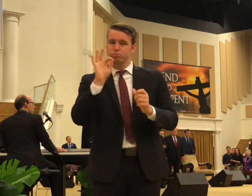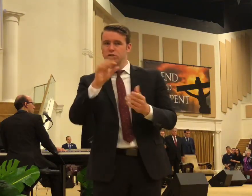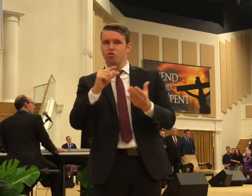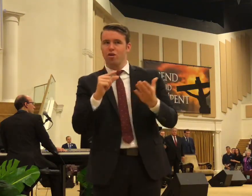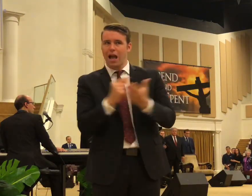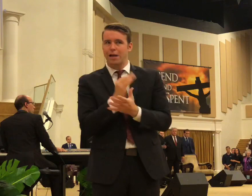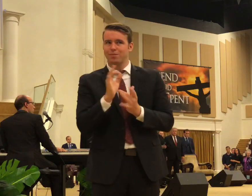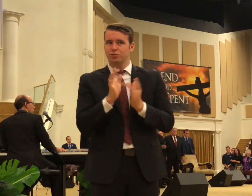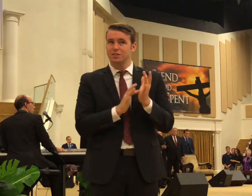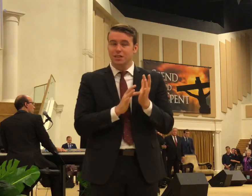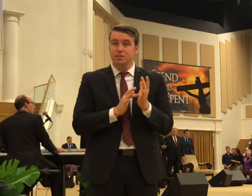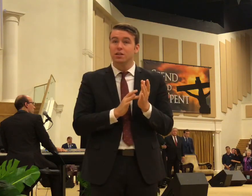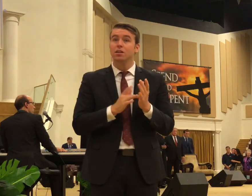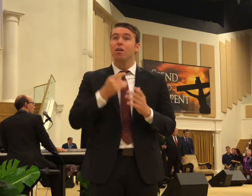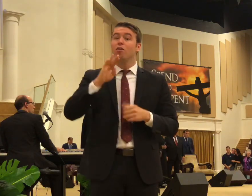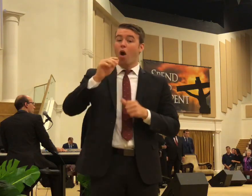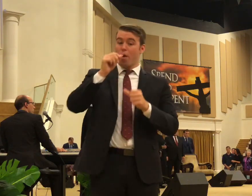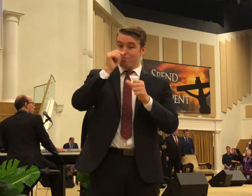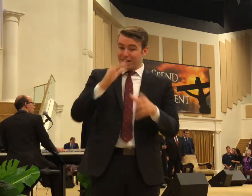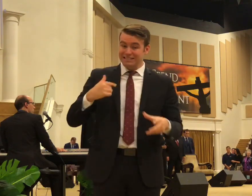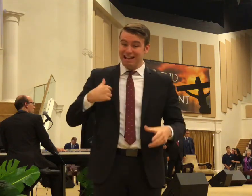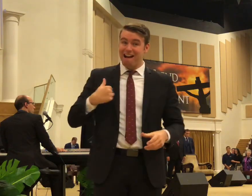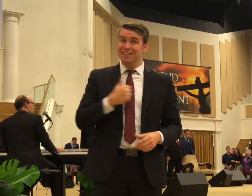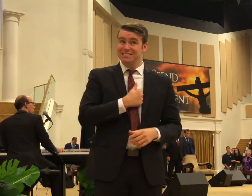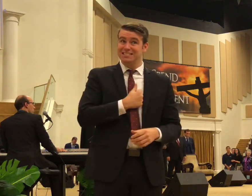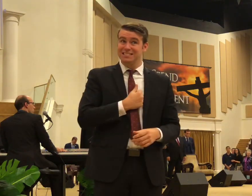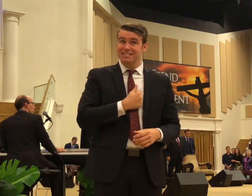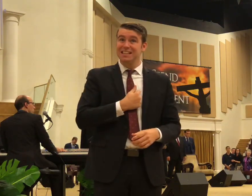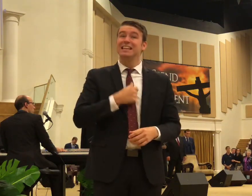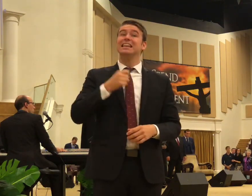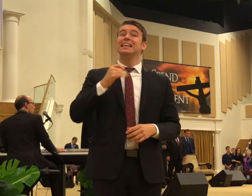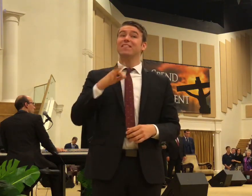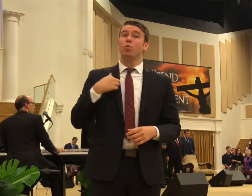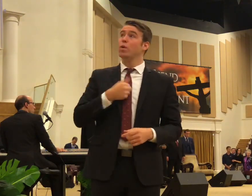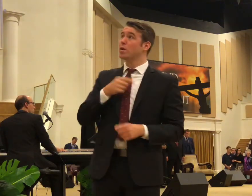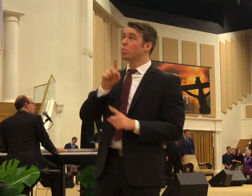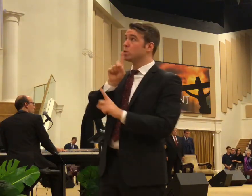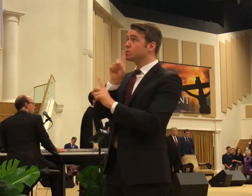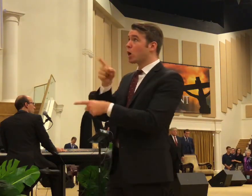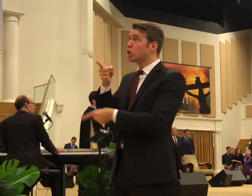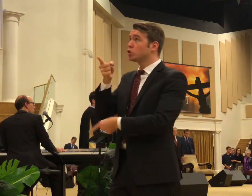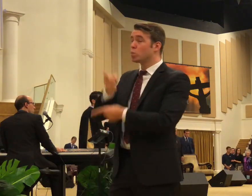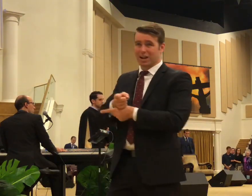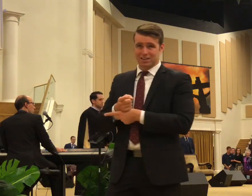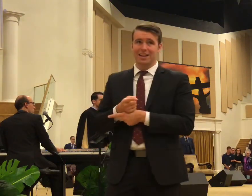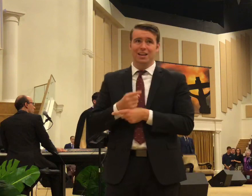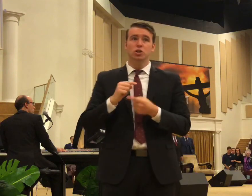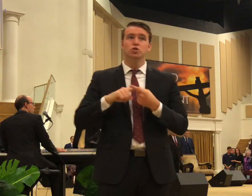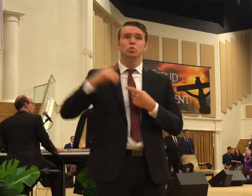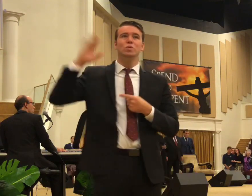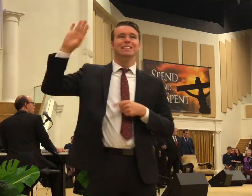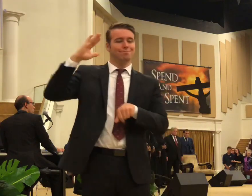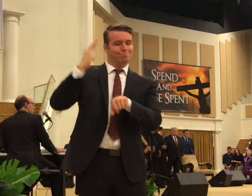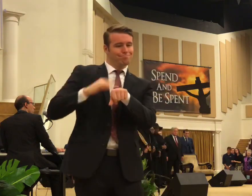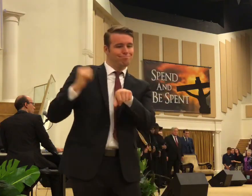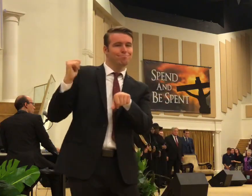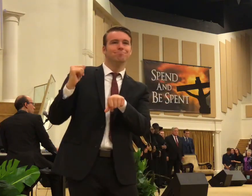To the capacity that God blesses us, if we can respond correctly to that